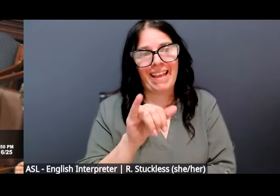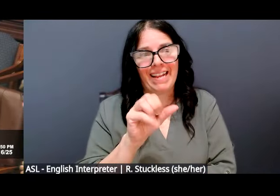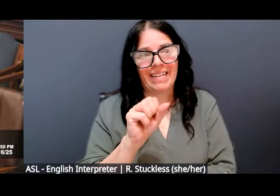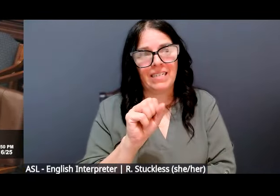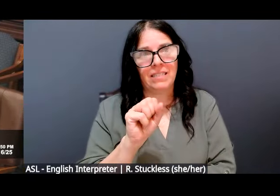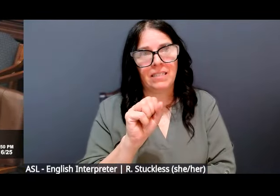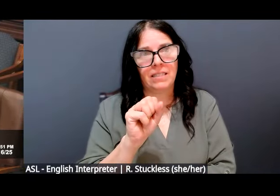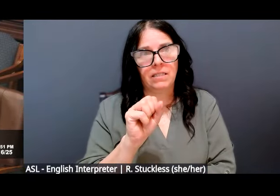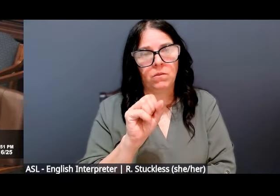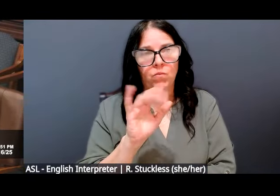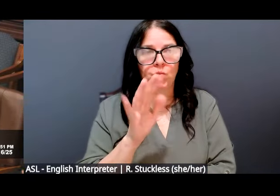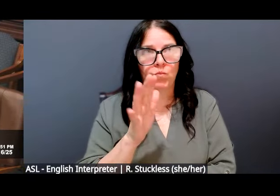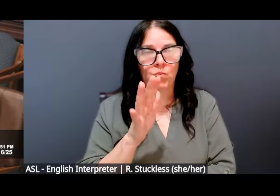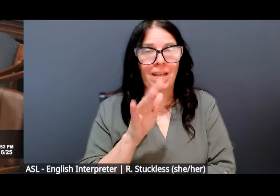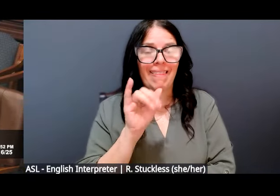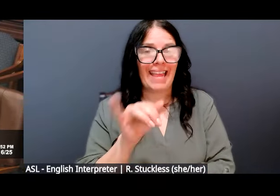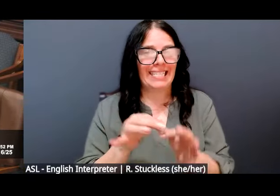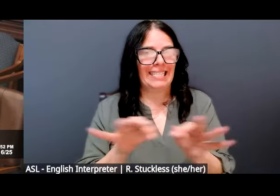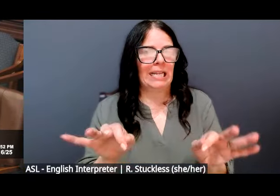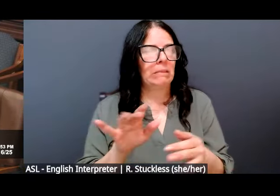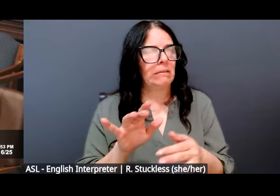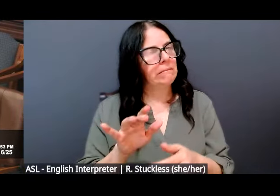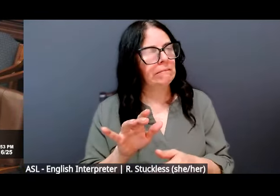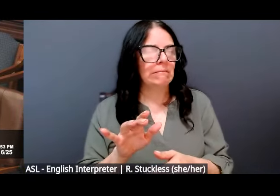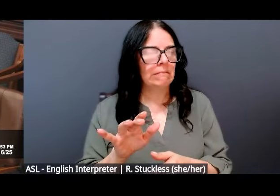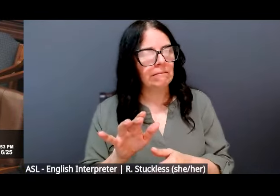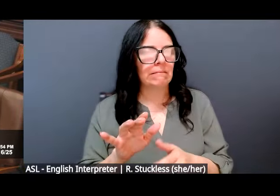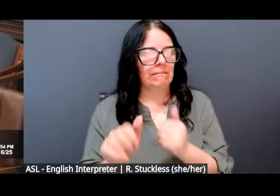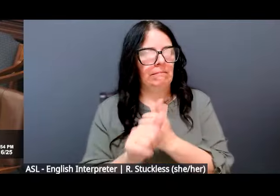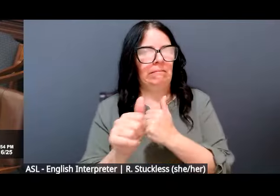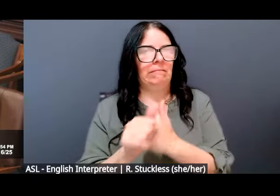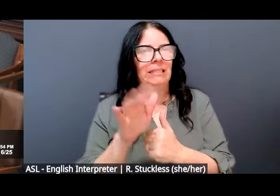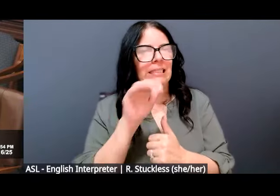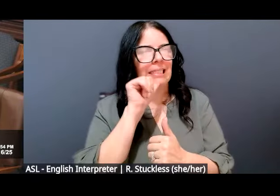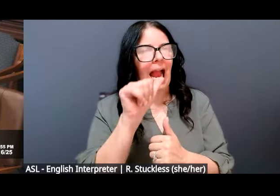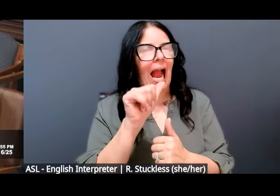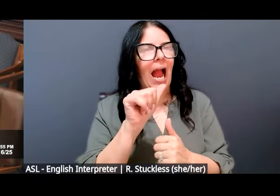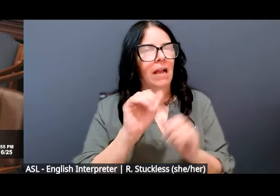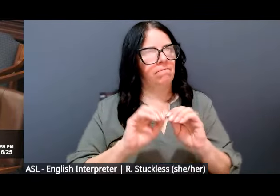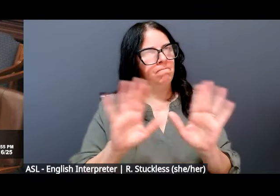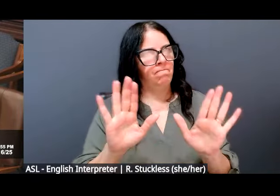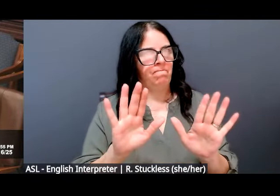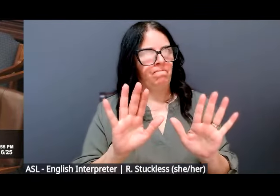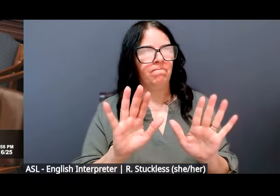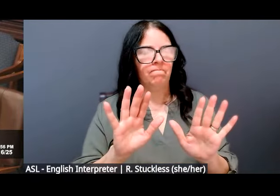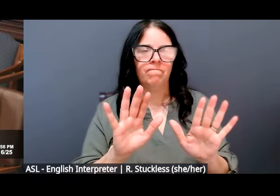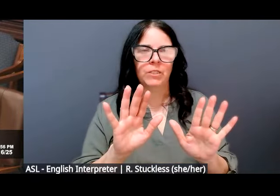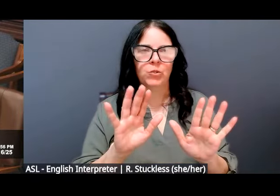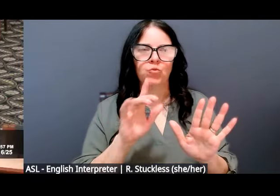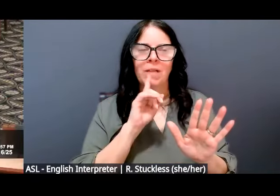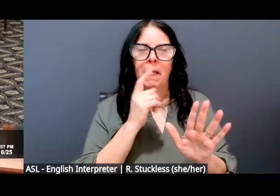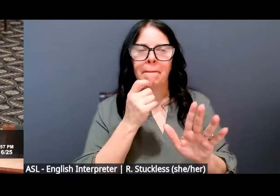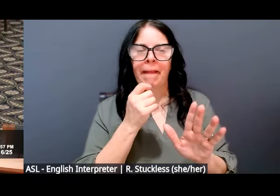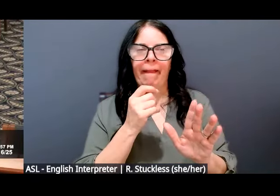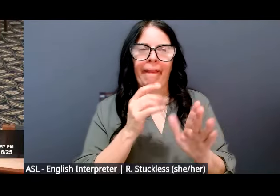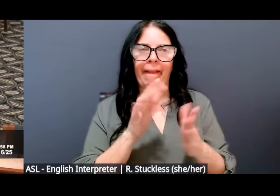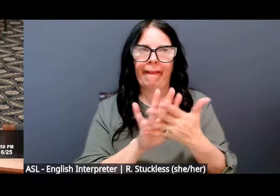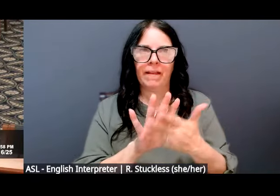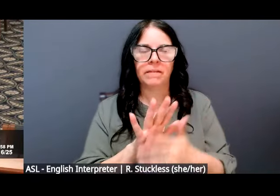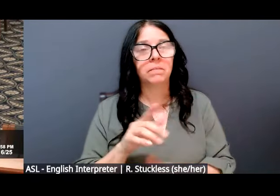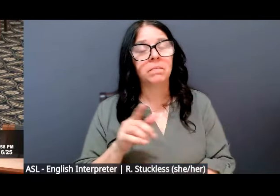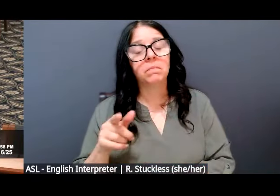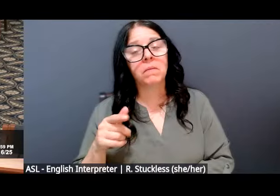that would be a misleading statement to put into the summary. And I agree, and I would urge perhaps the use of the possibility of a two-tier